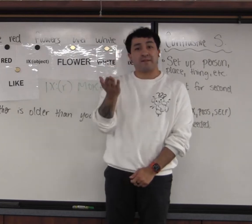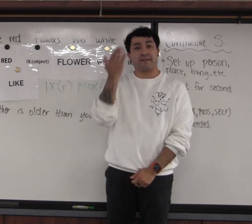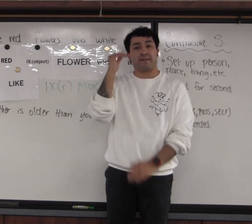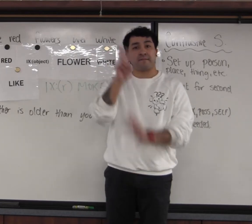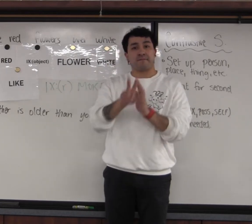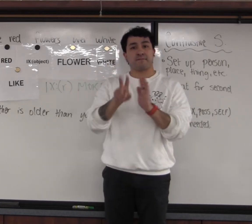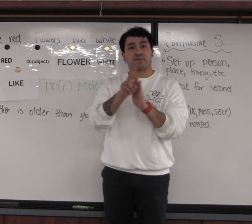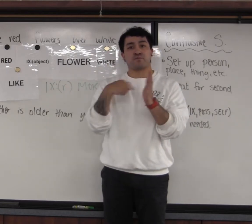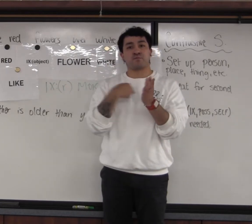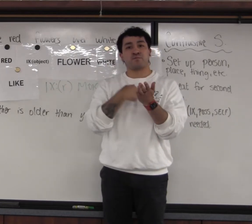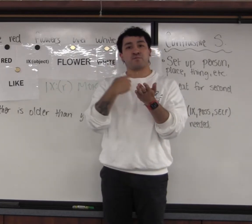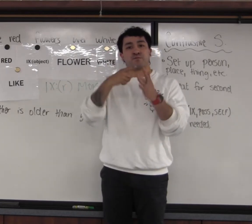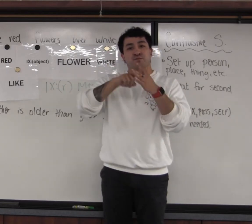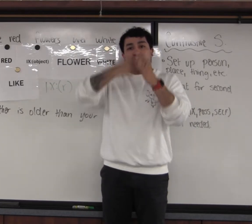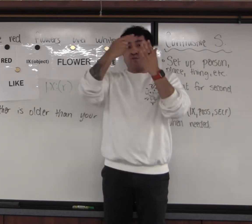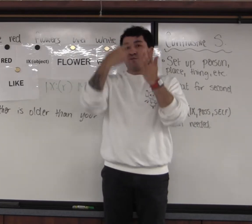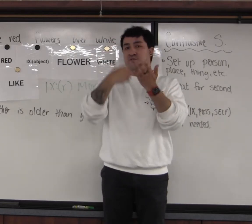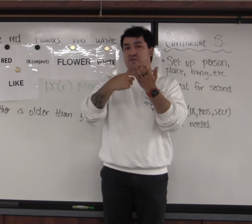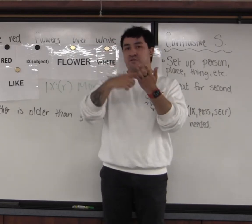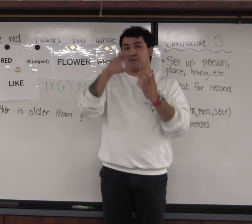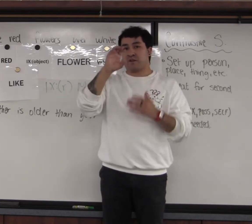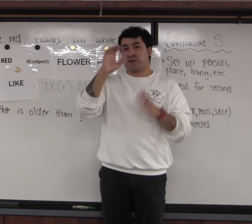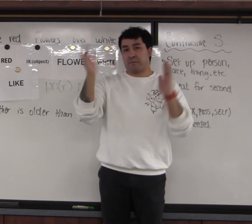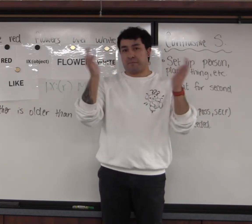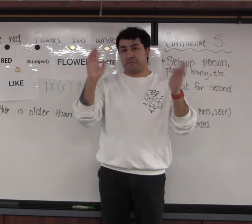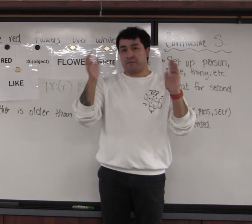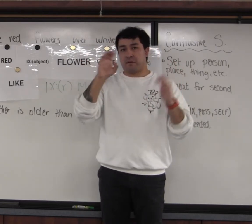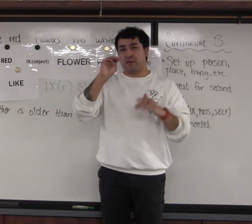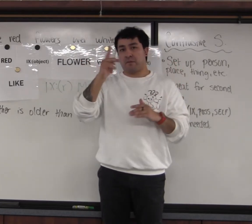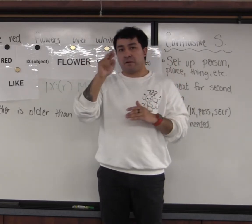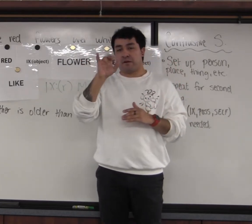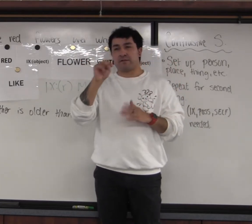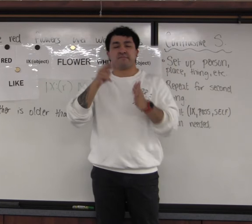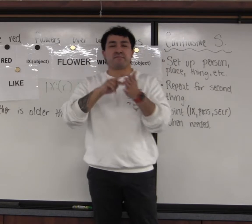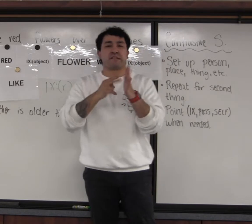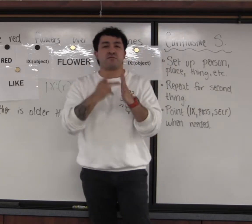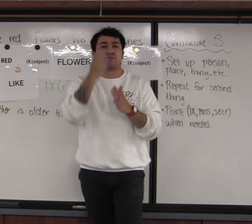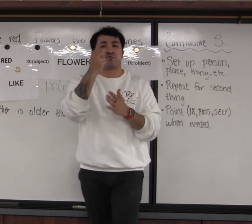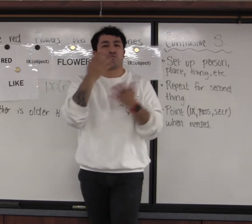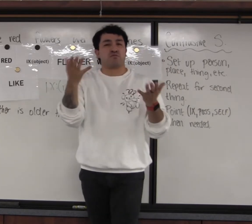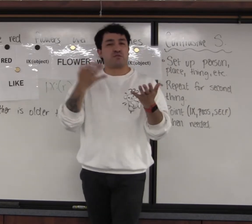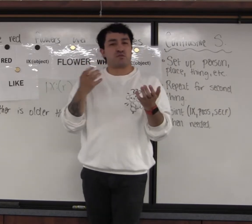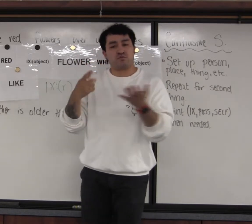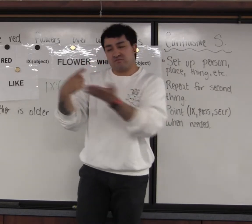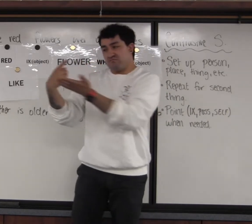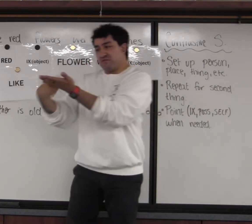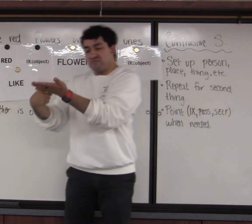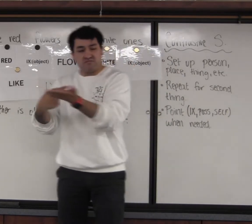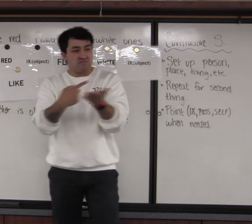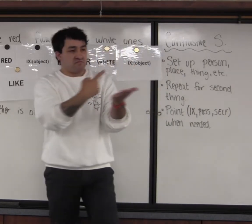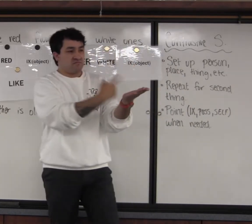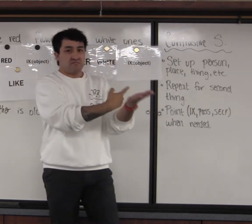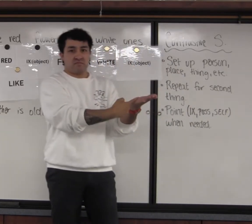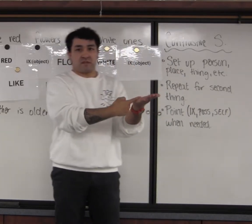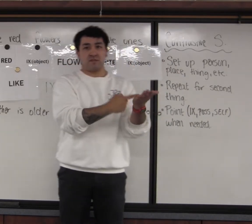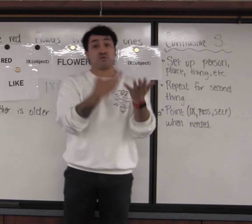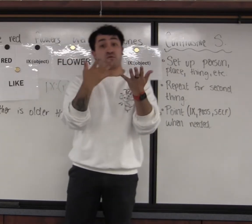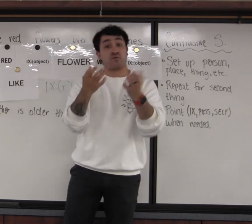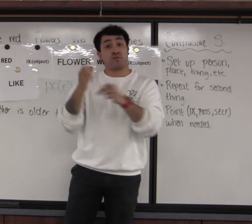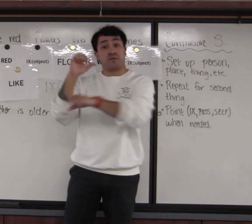Hello. So in the last video, we started discussing comparisons, right? And how we base them off of constructive structure,